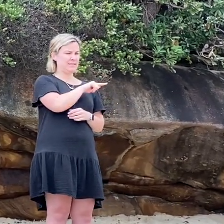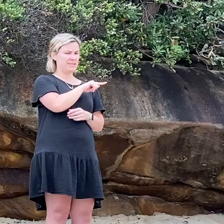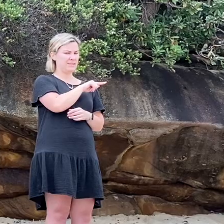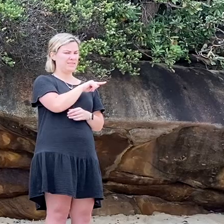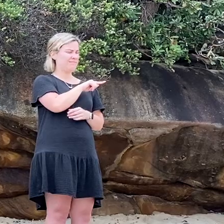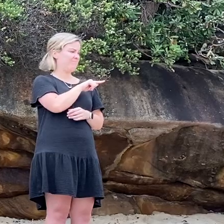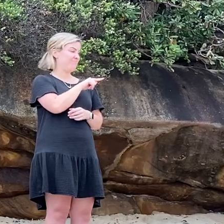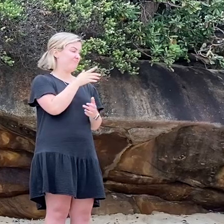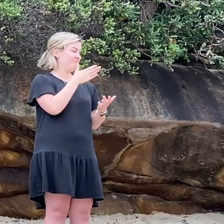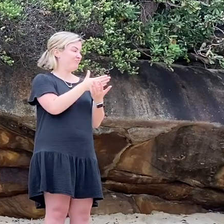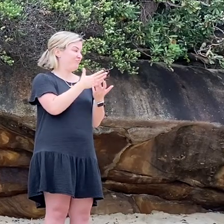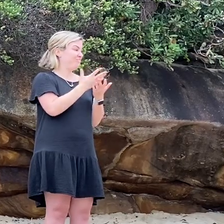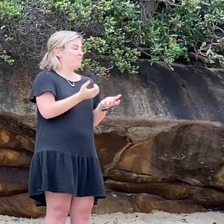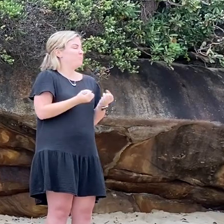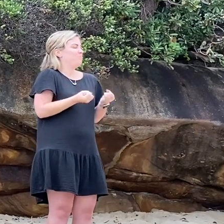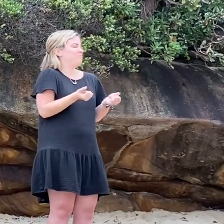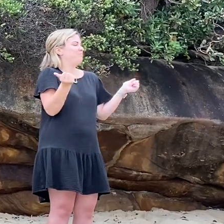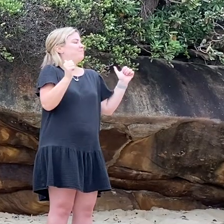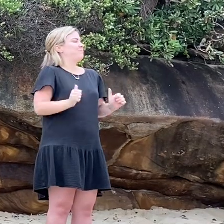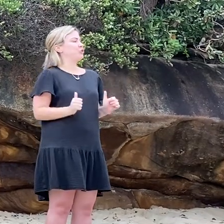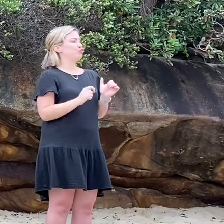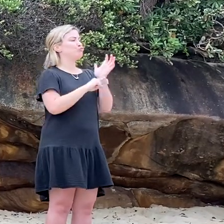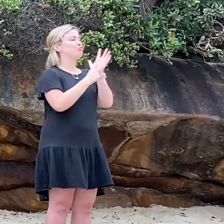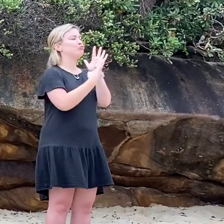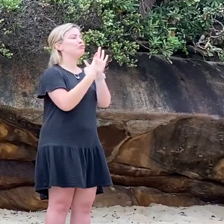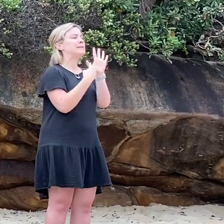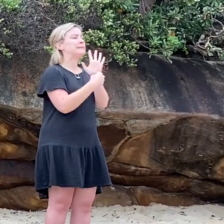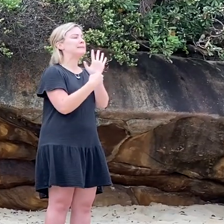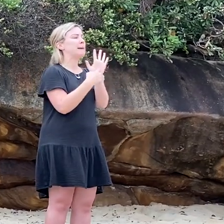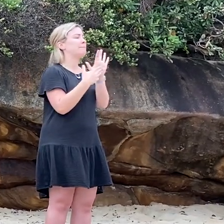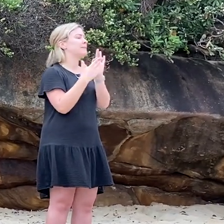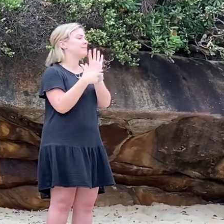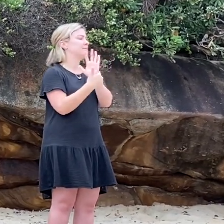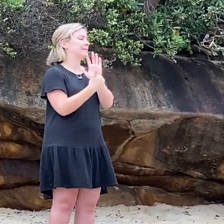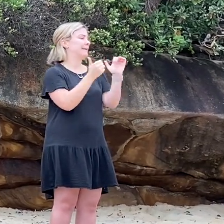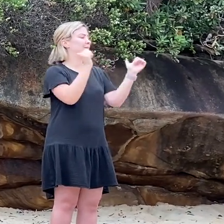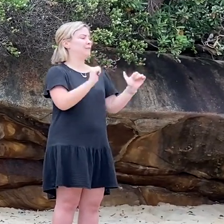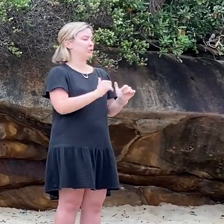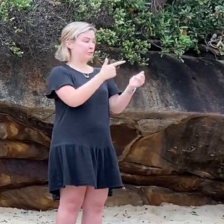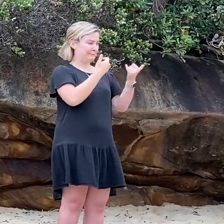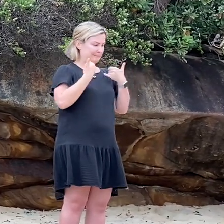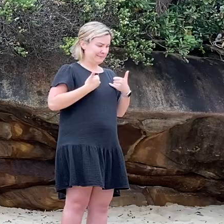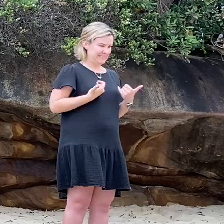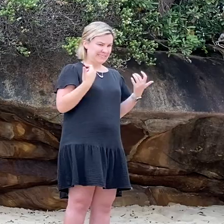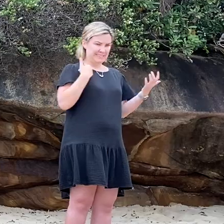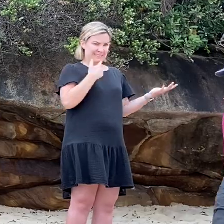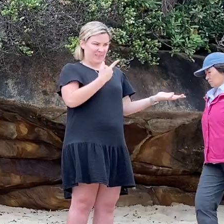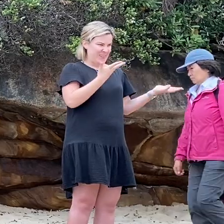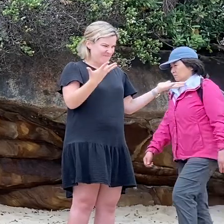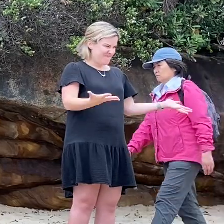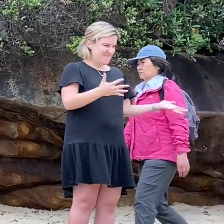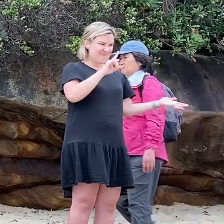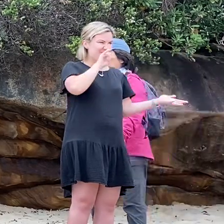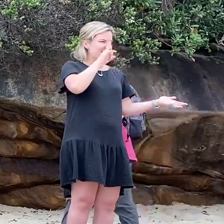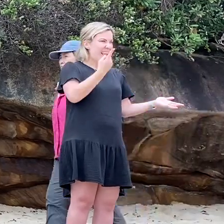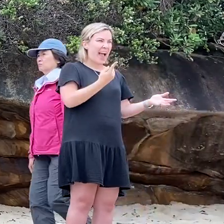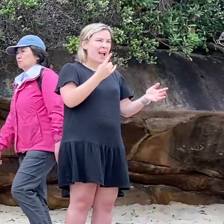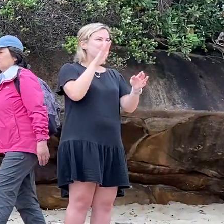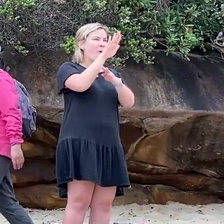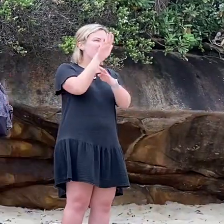there was no more treatment for him, and I said to him, what would you like to do? You know, we couldn't go overseas because of